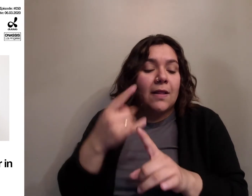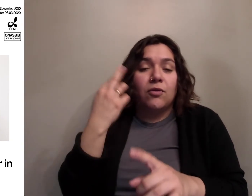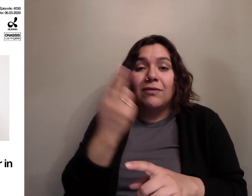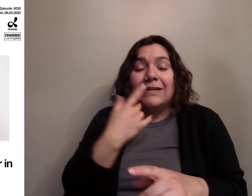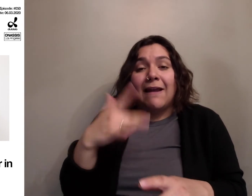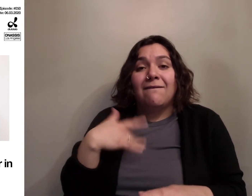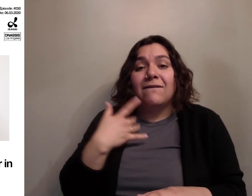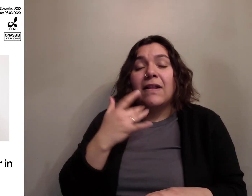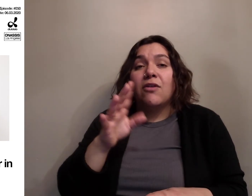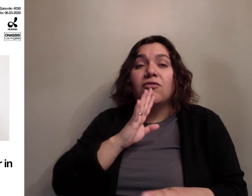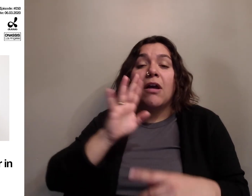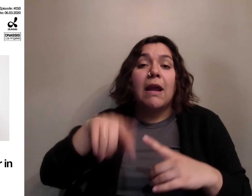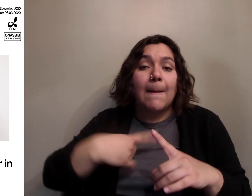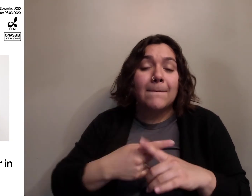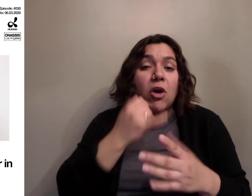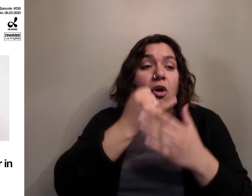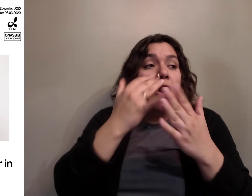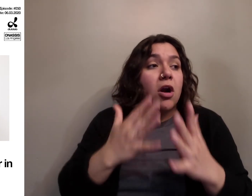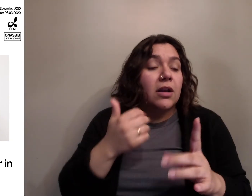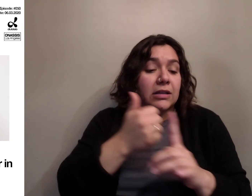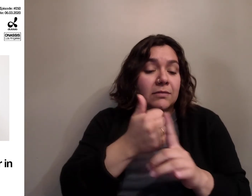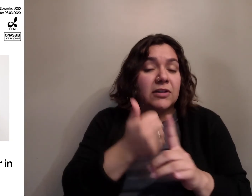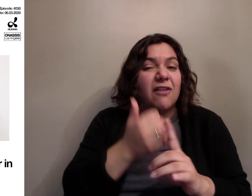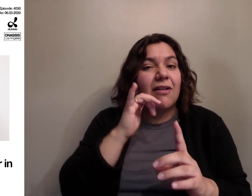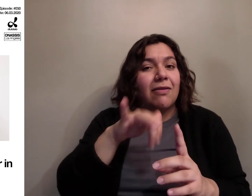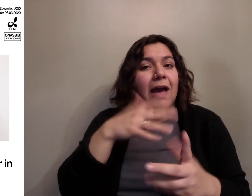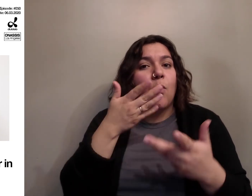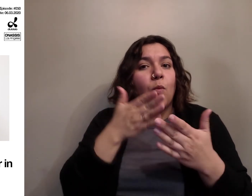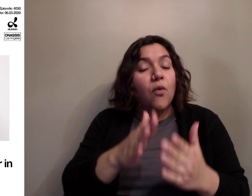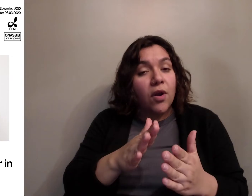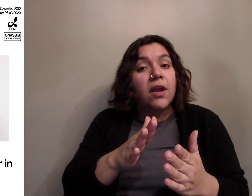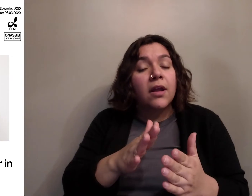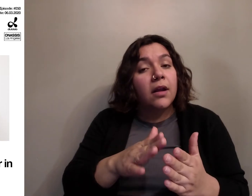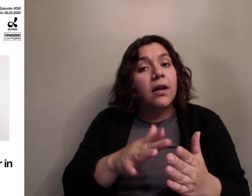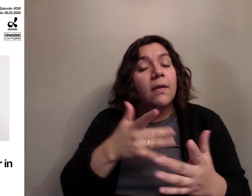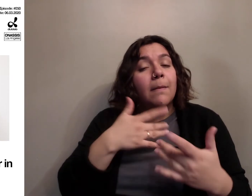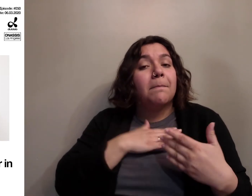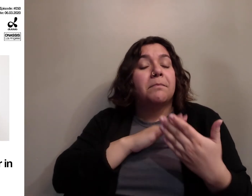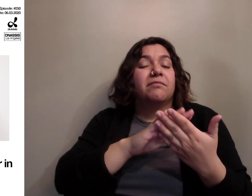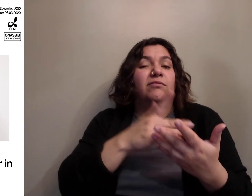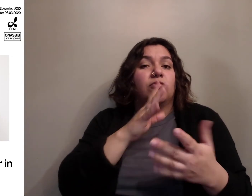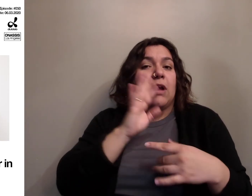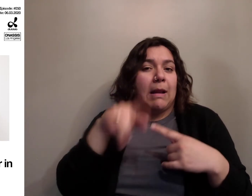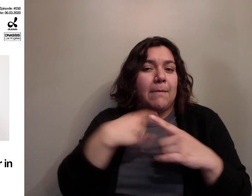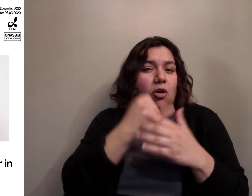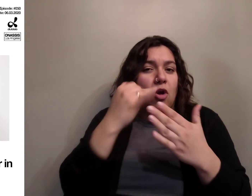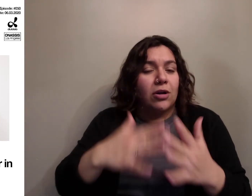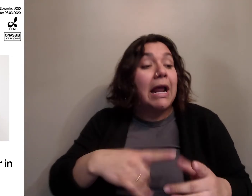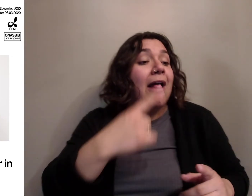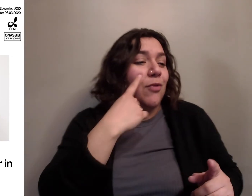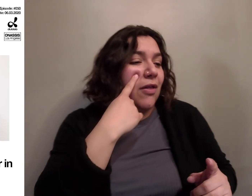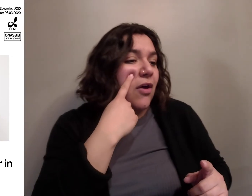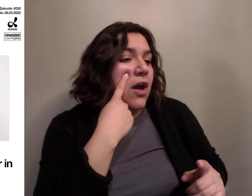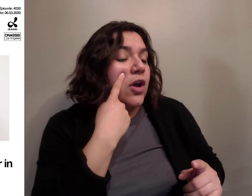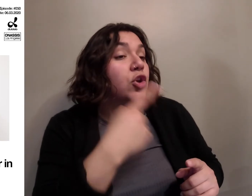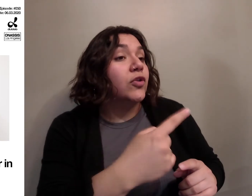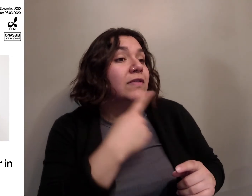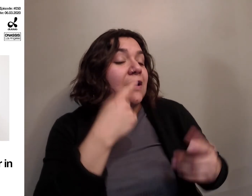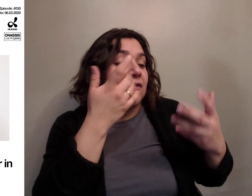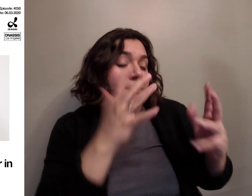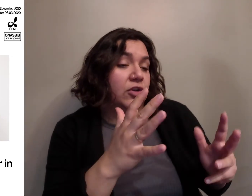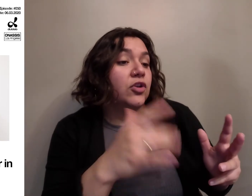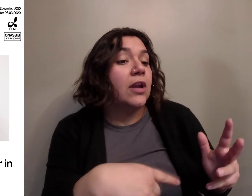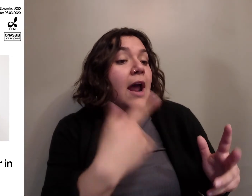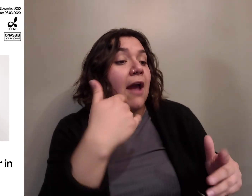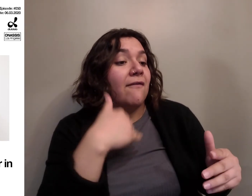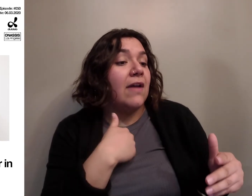justice and change we want to see. And that's where I feel like I'm talking about artists in that way, that we become artists in